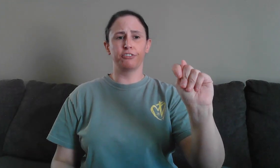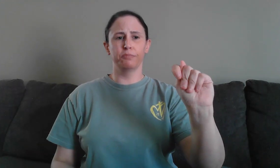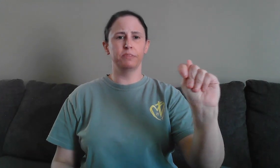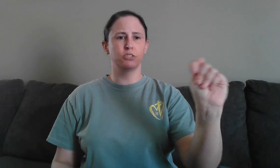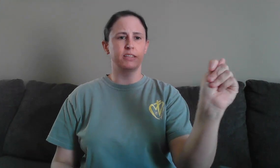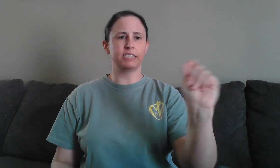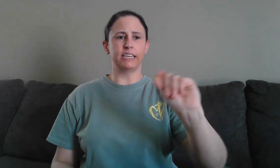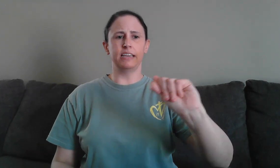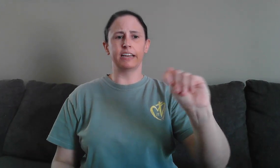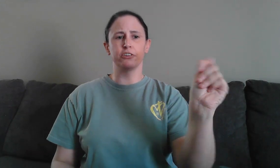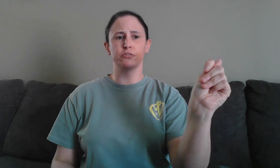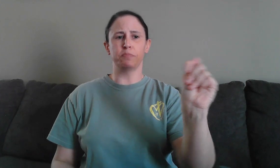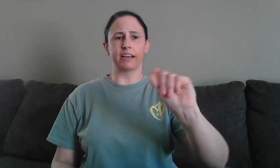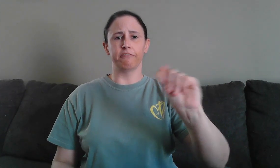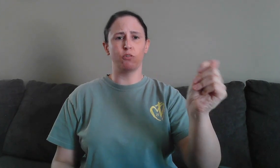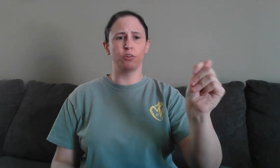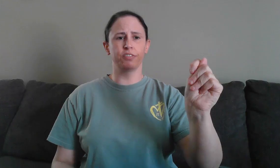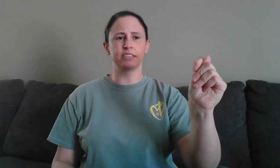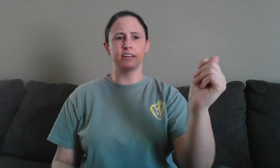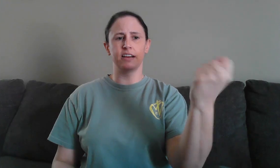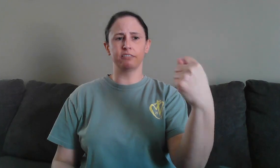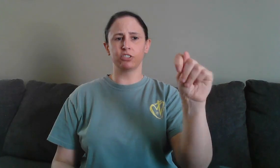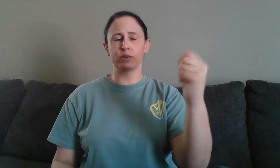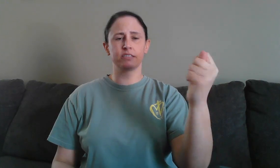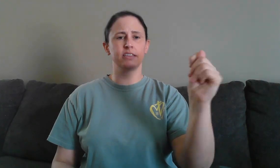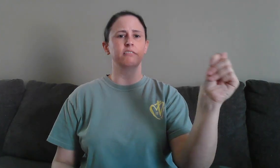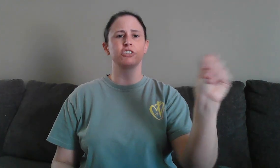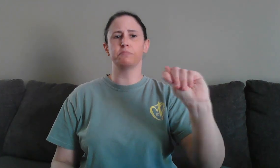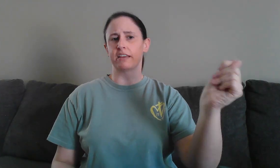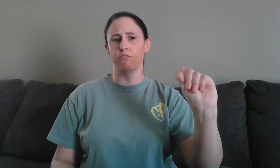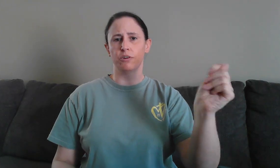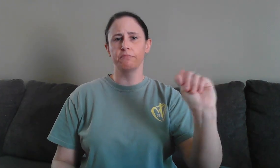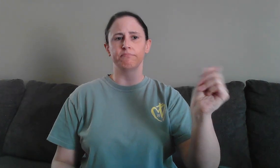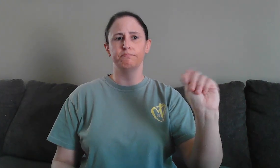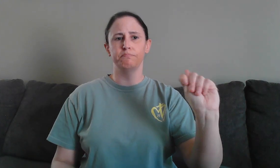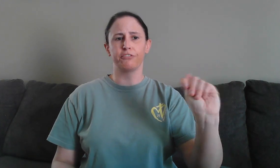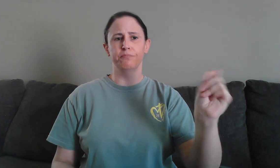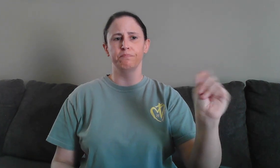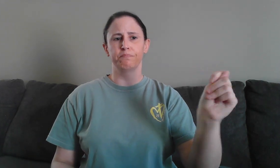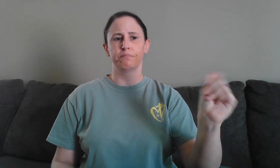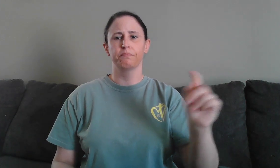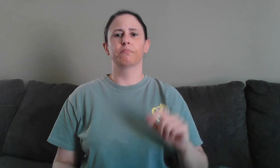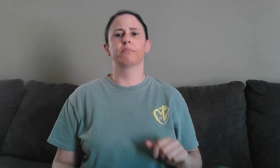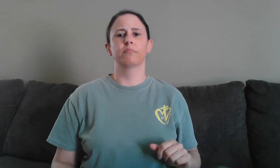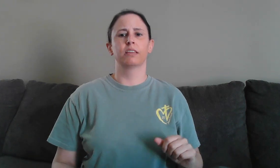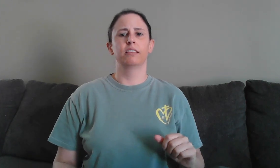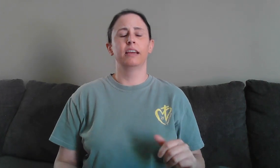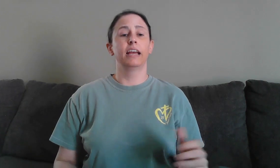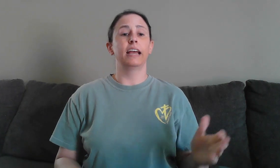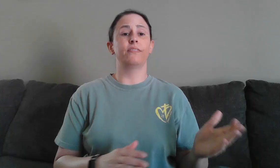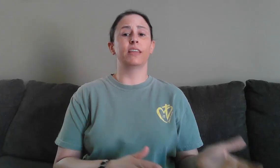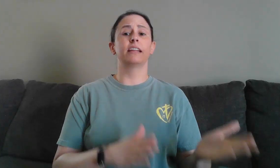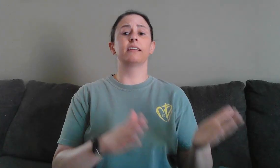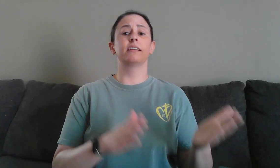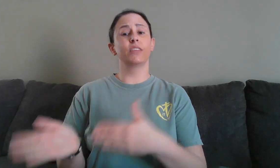Bathroom, it's with a T and it goes back and forth. It's not twisting, just back and forth, bathroom. And then